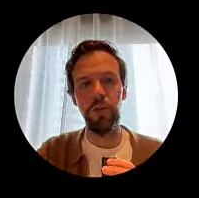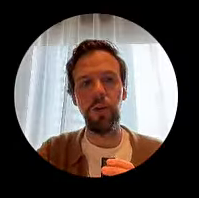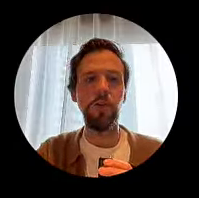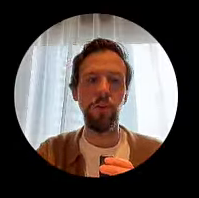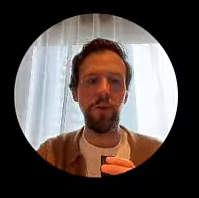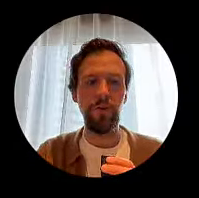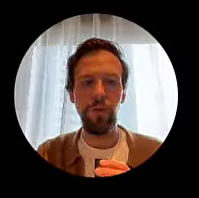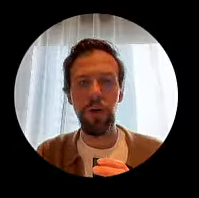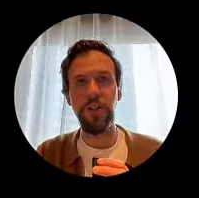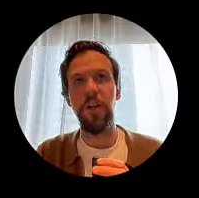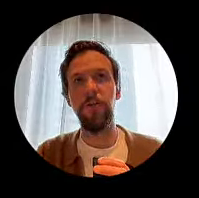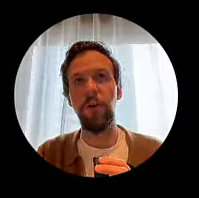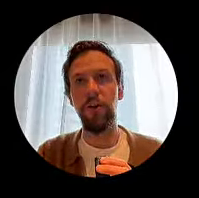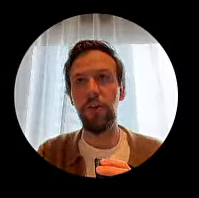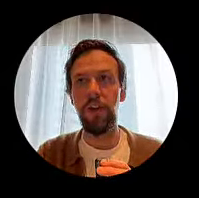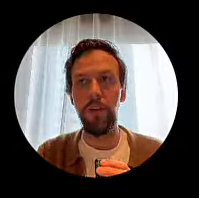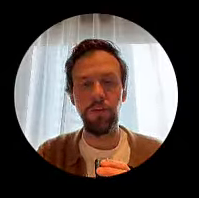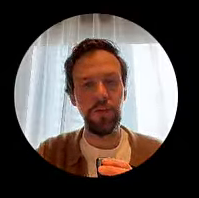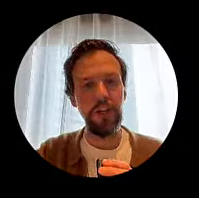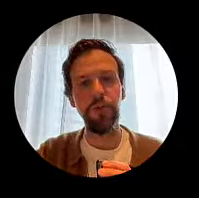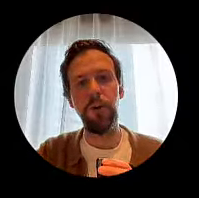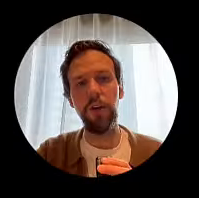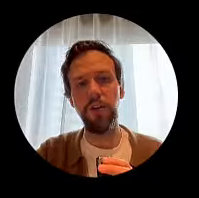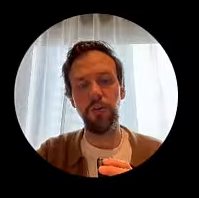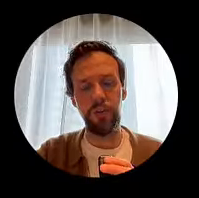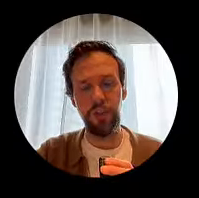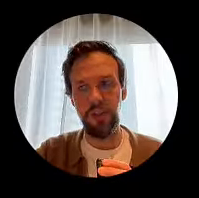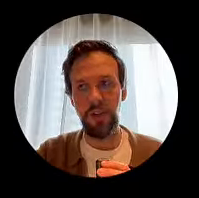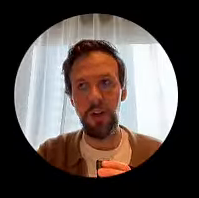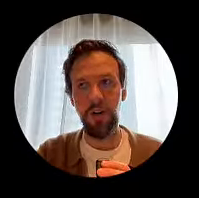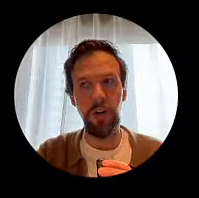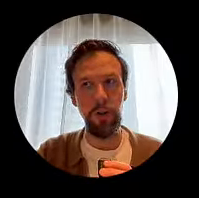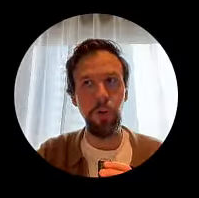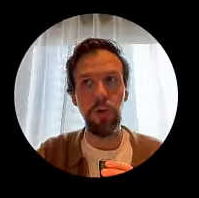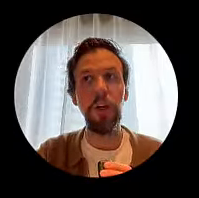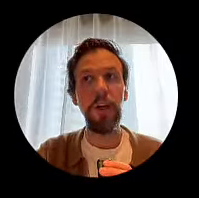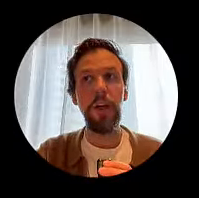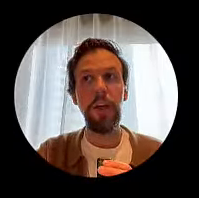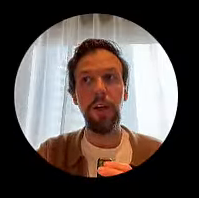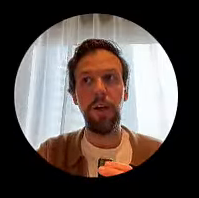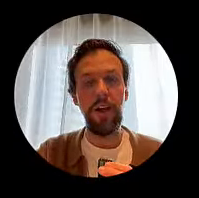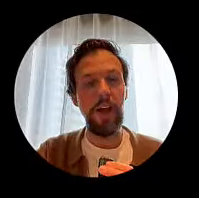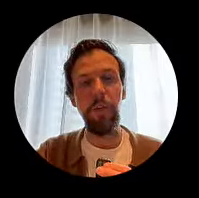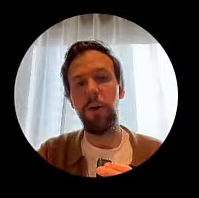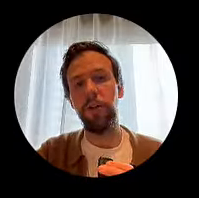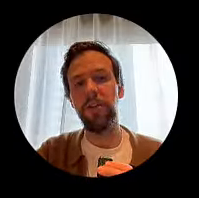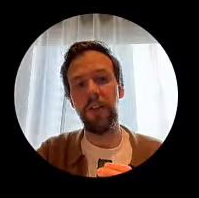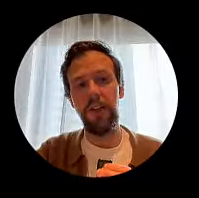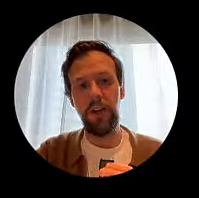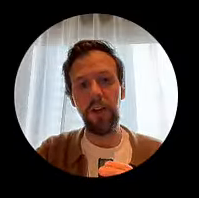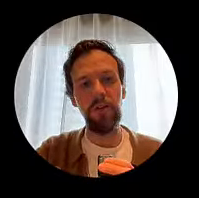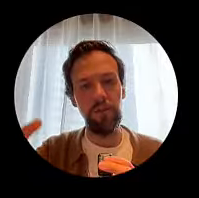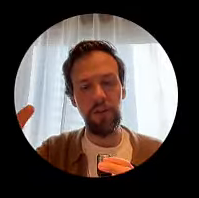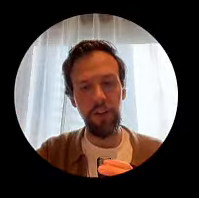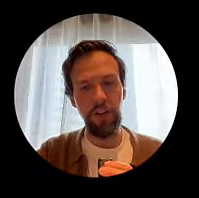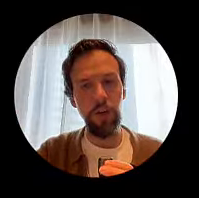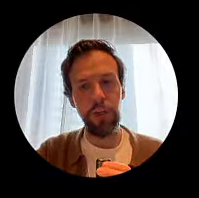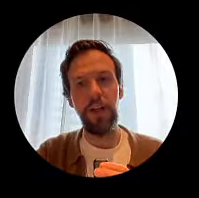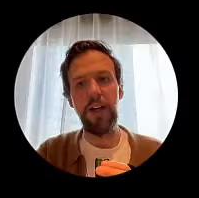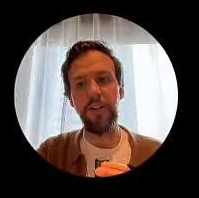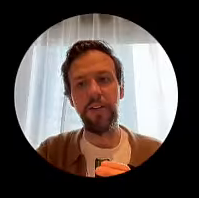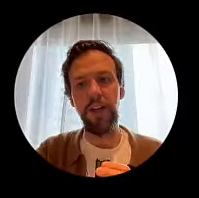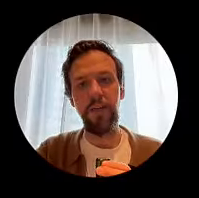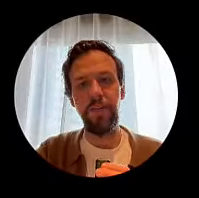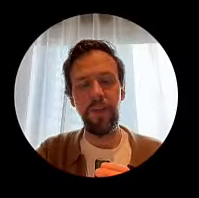answer to. So we threw ourselves on Apple's foundation models, which are the local AI models, and the